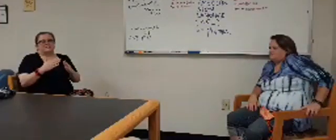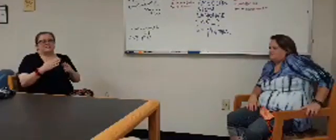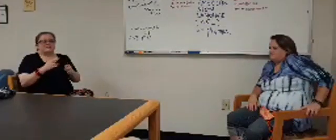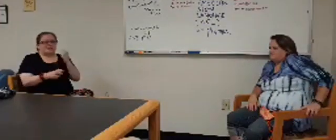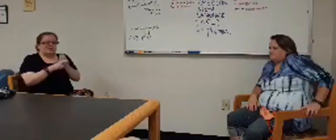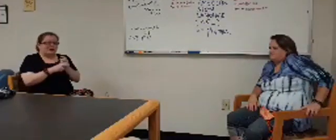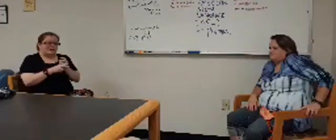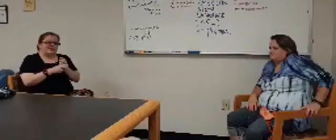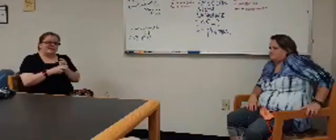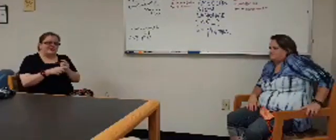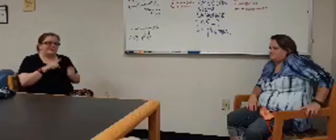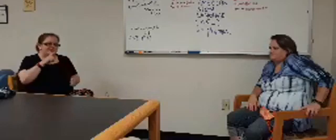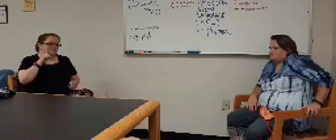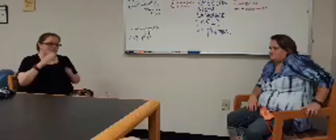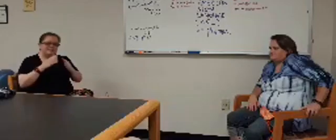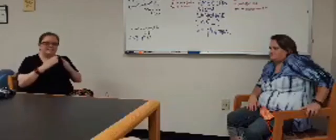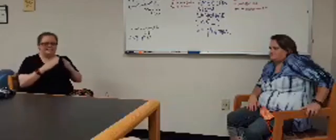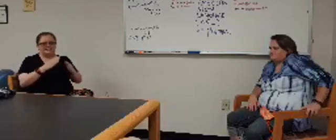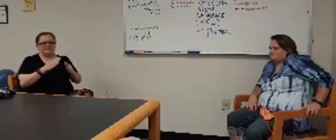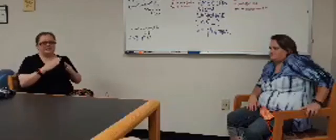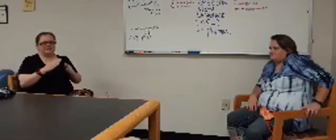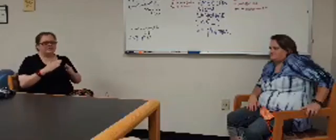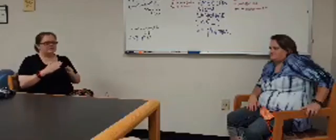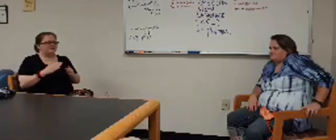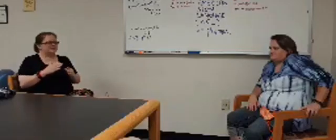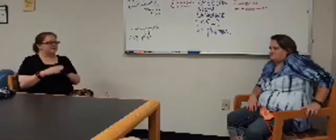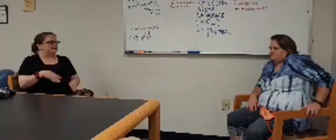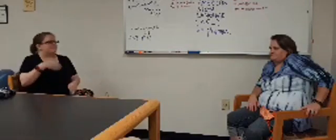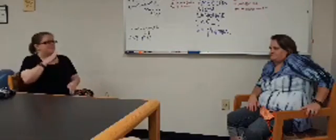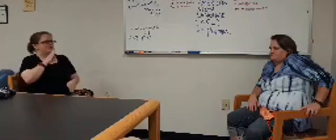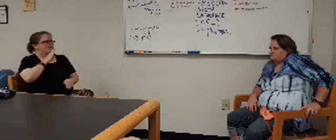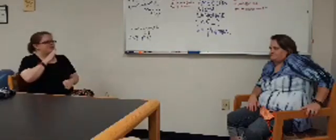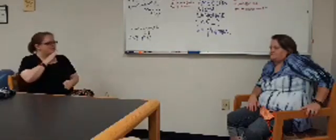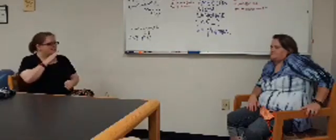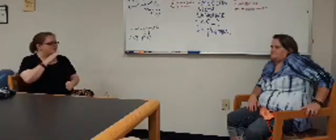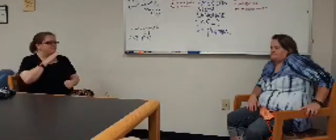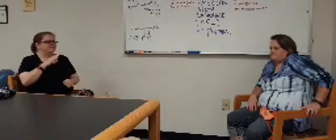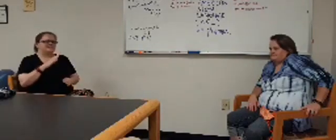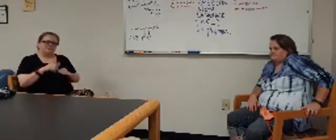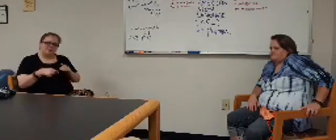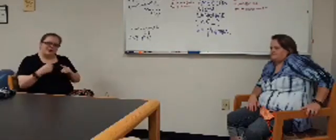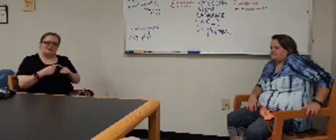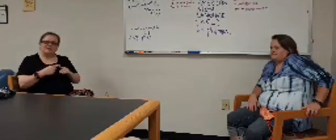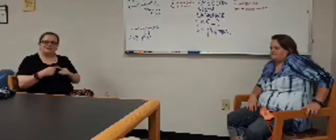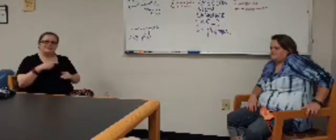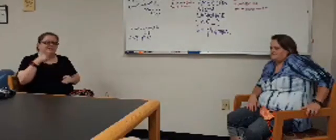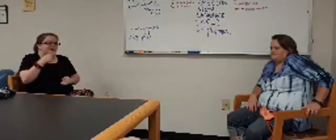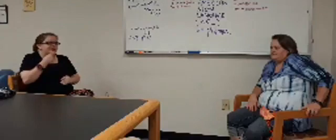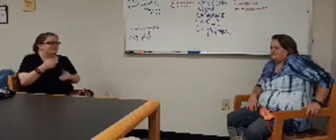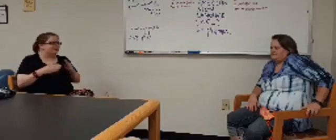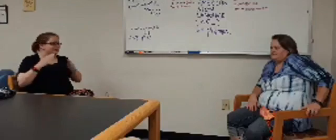very hard on the deaf community, and that's something that frustrates me about the hearing community is